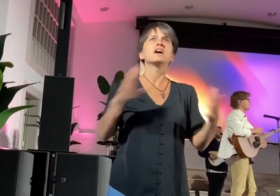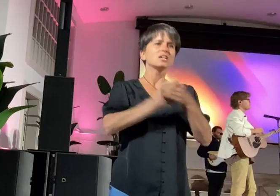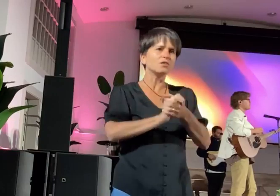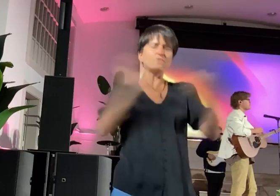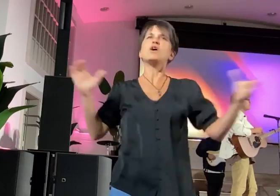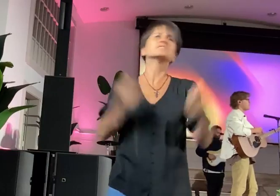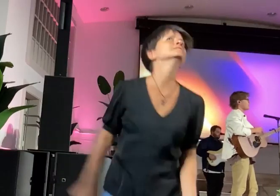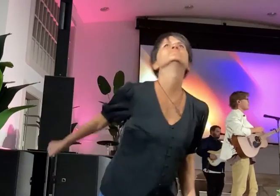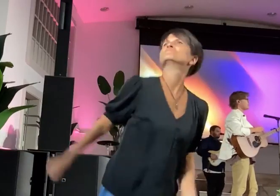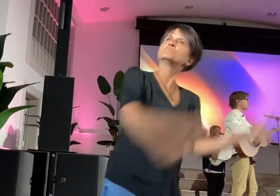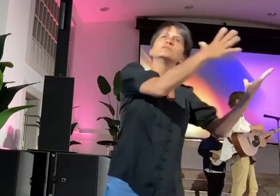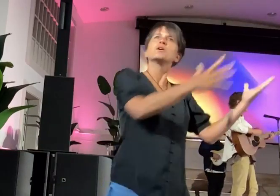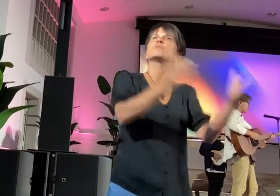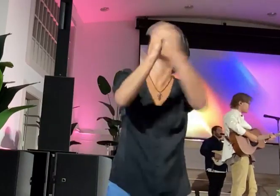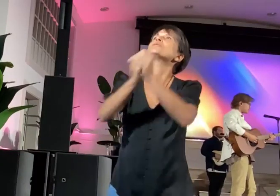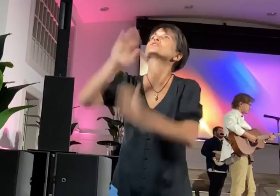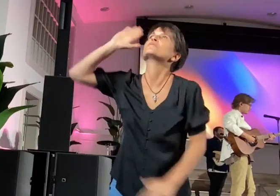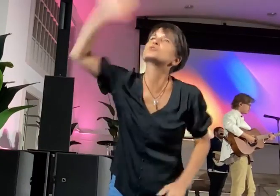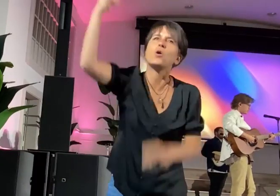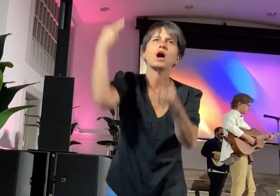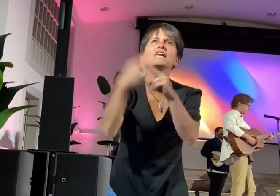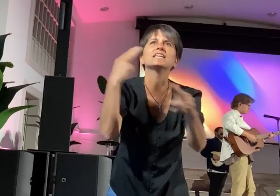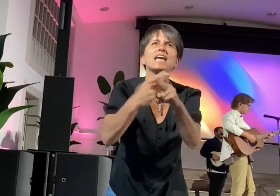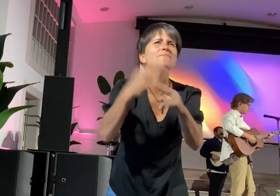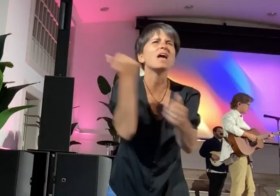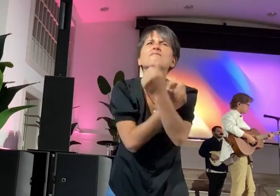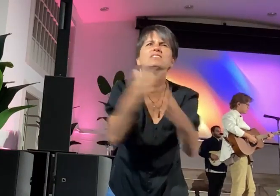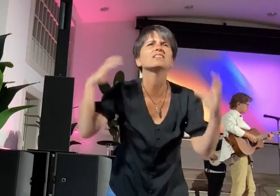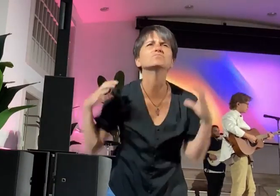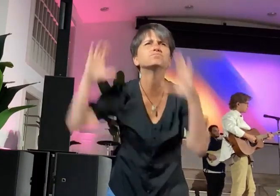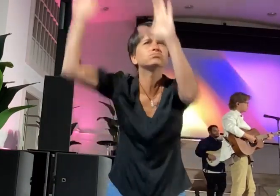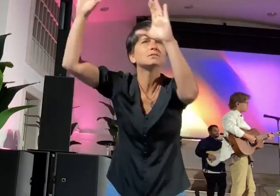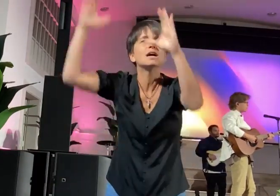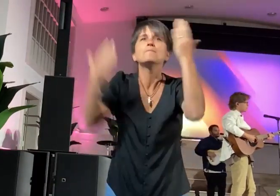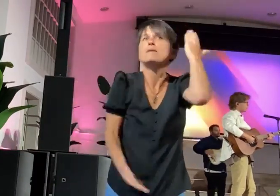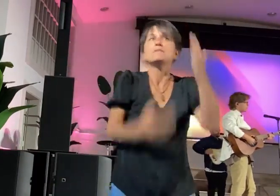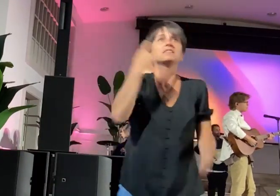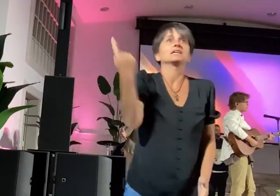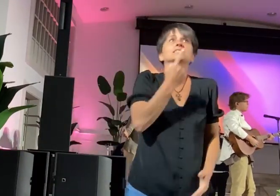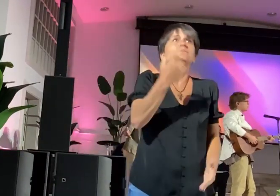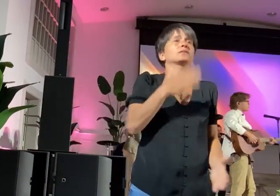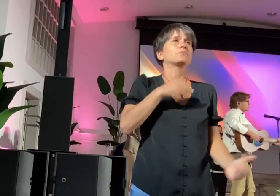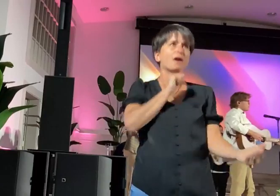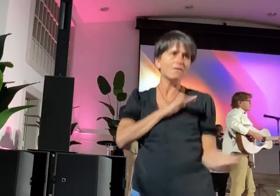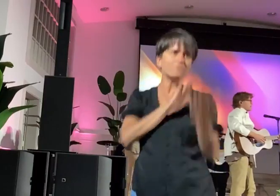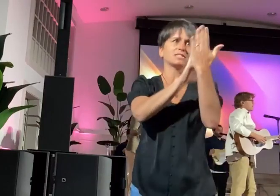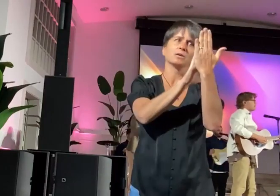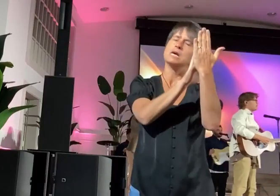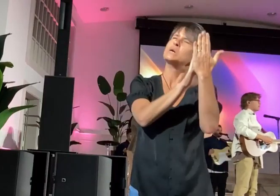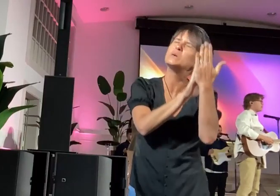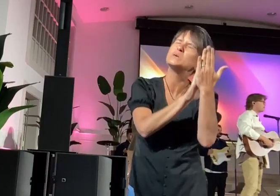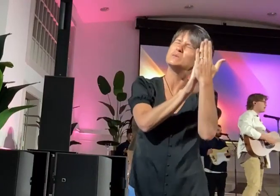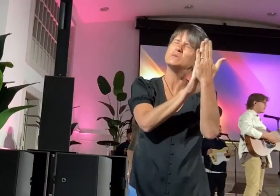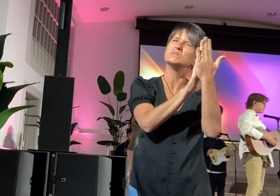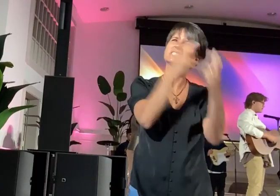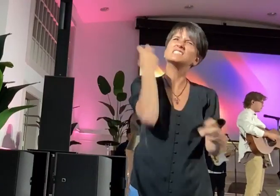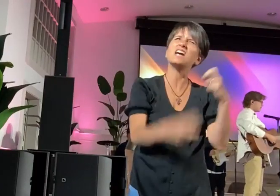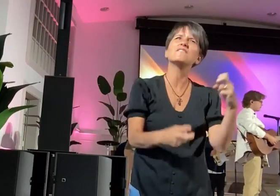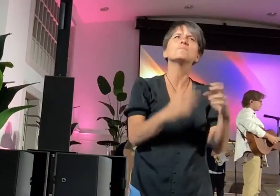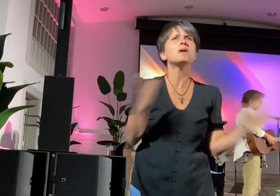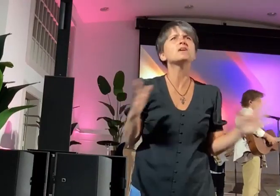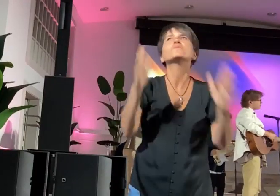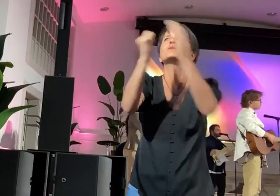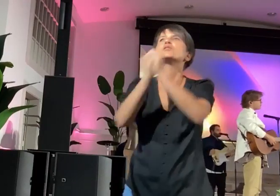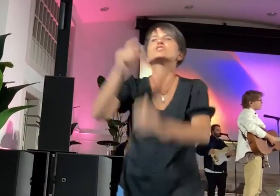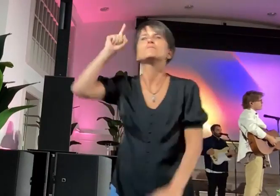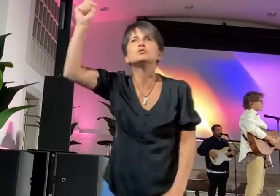divorce. And we worship your name alone. And we may be facing something significant, but there is no name like Jesus. So we